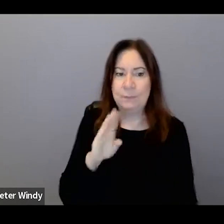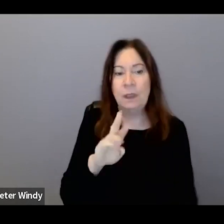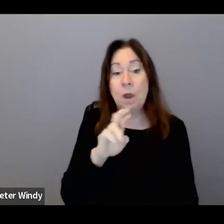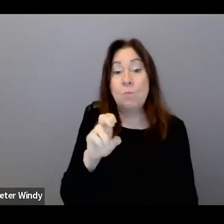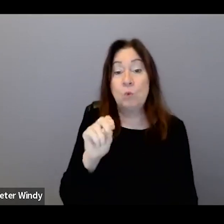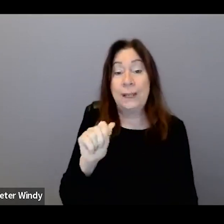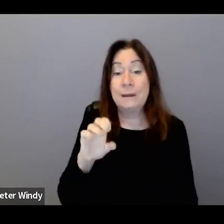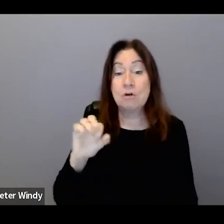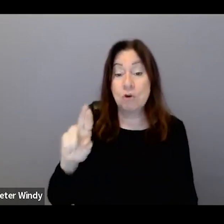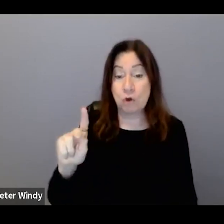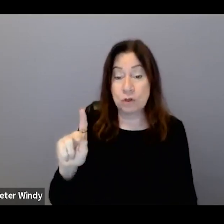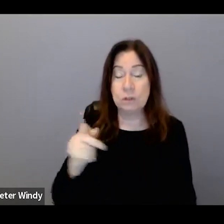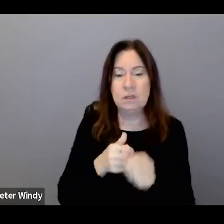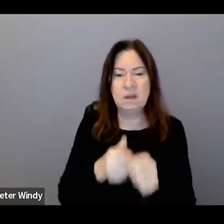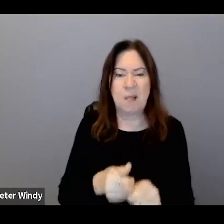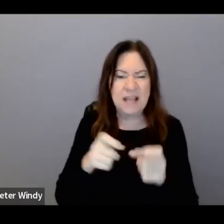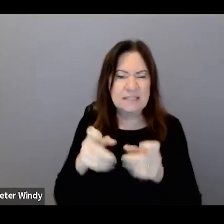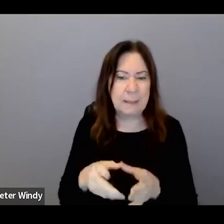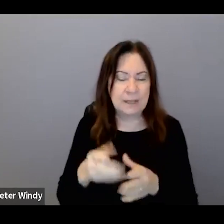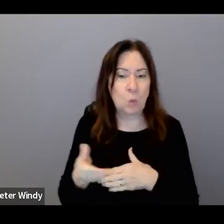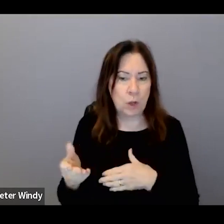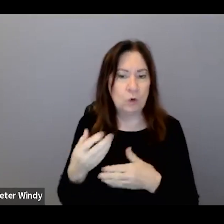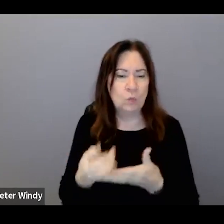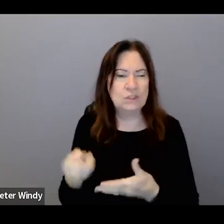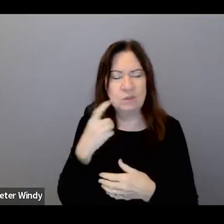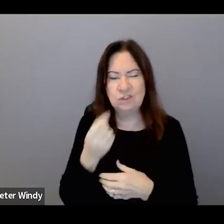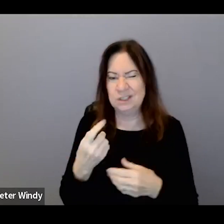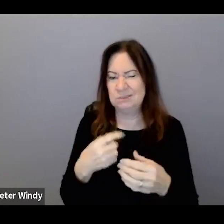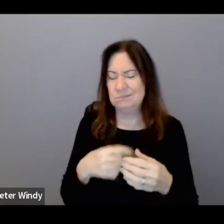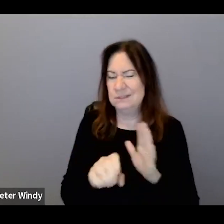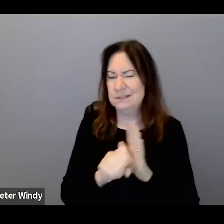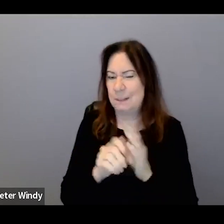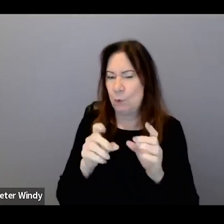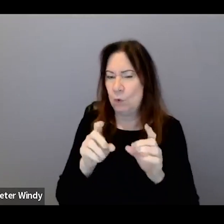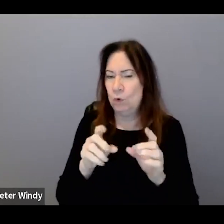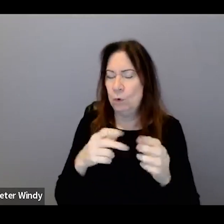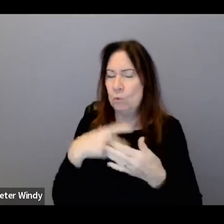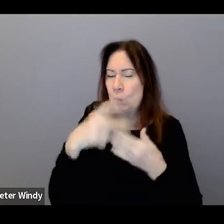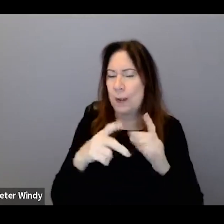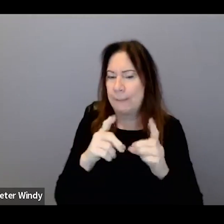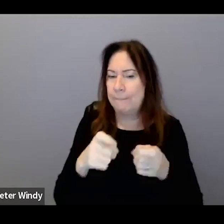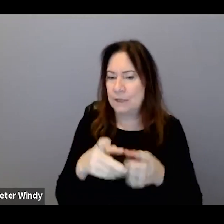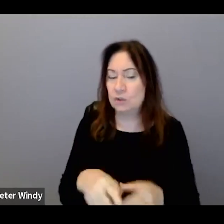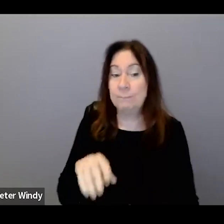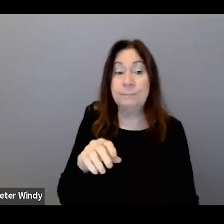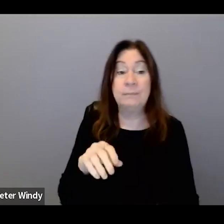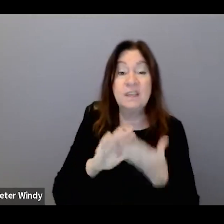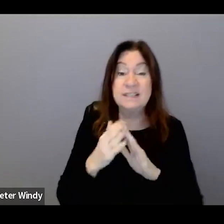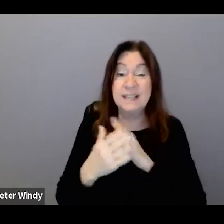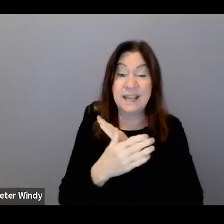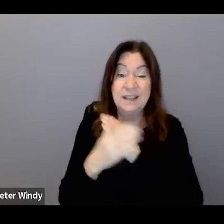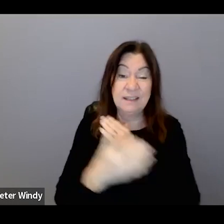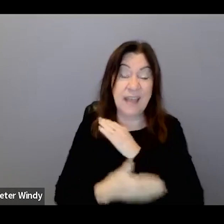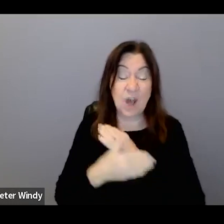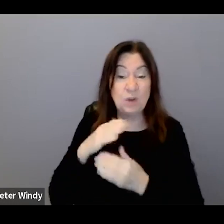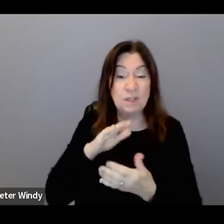our compliance manager at Water Resources, who heads up our sampling program. We have city and county school superintendents, Dr.